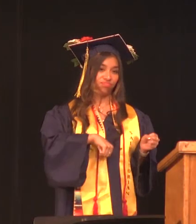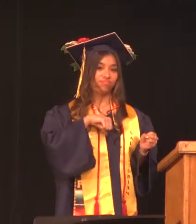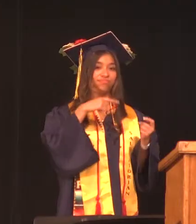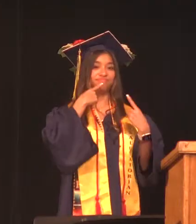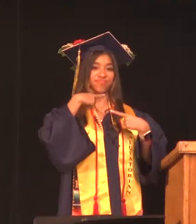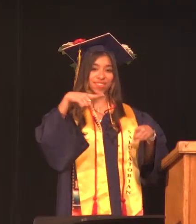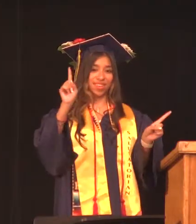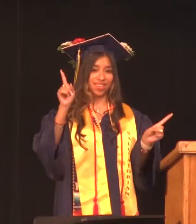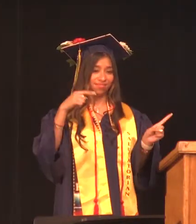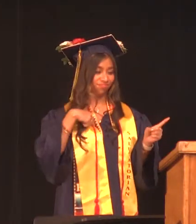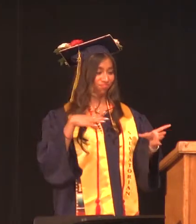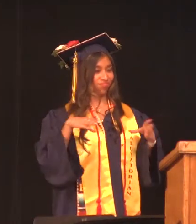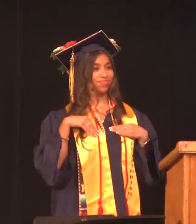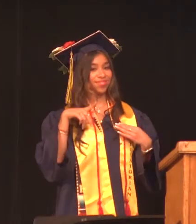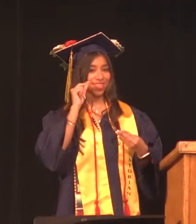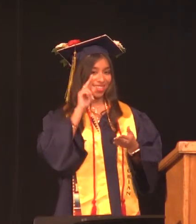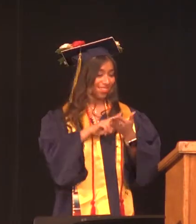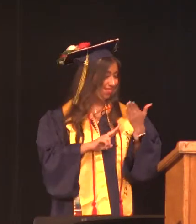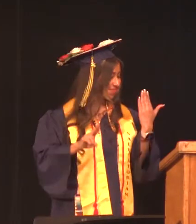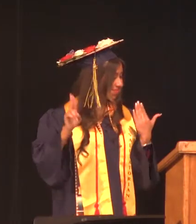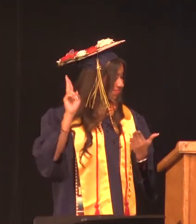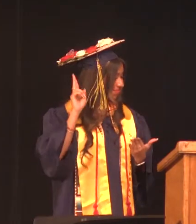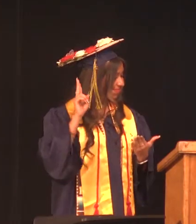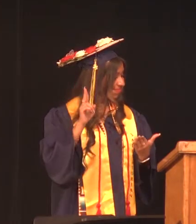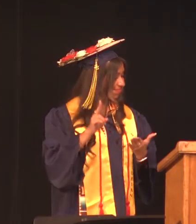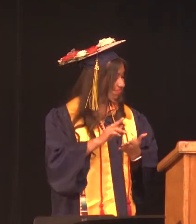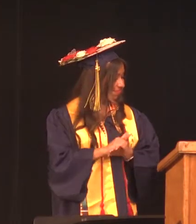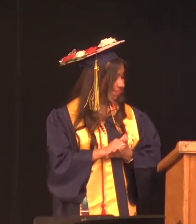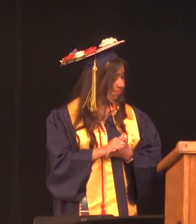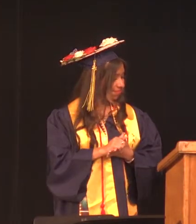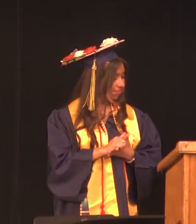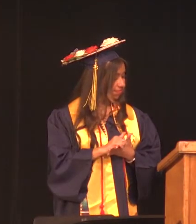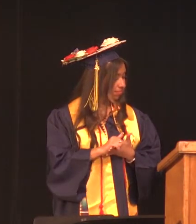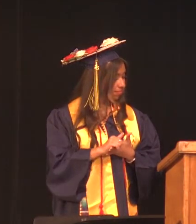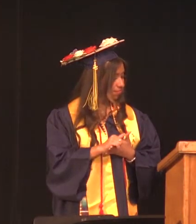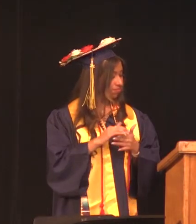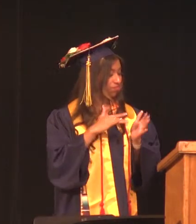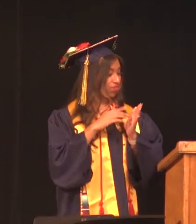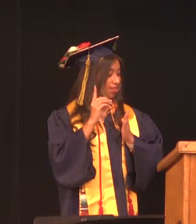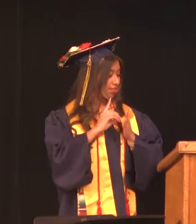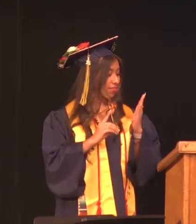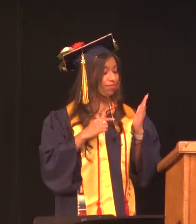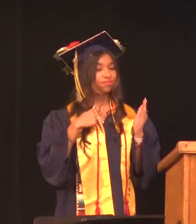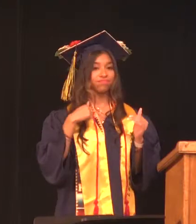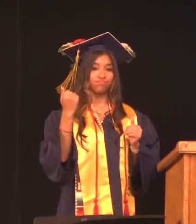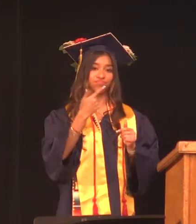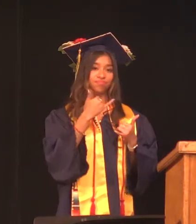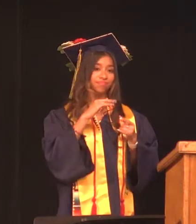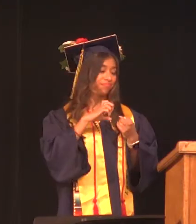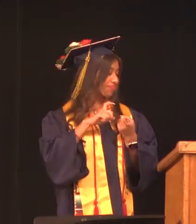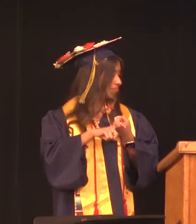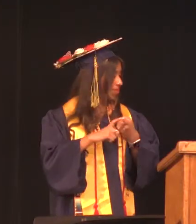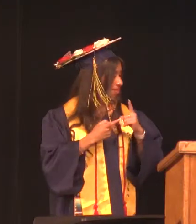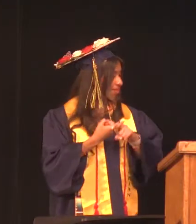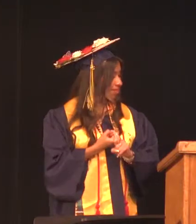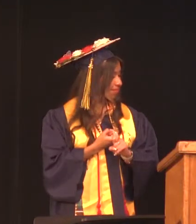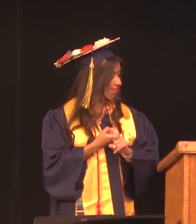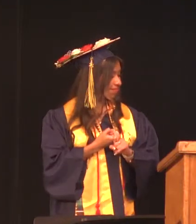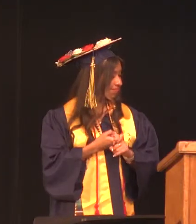and all of the hard work that we've put in together. I have been accepted into Gallaudet University, majoring in